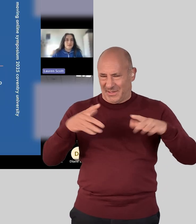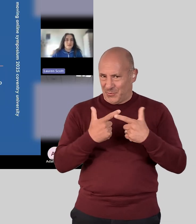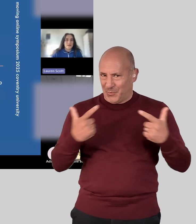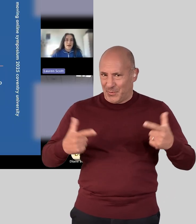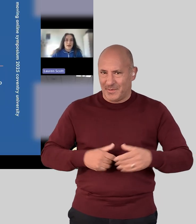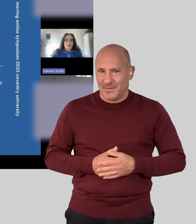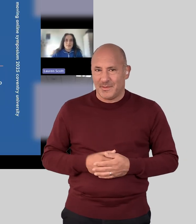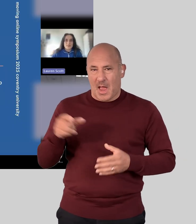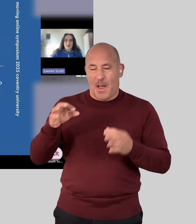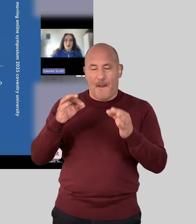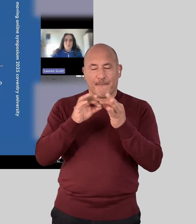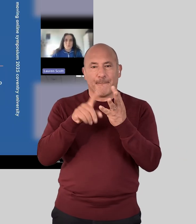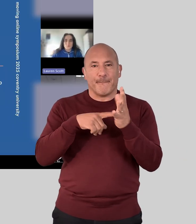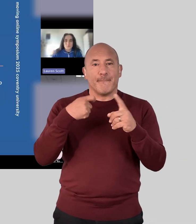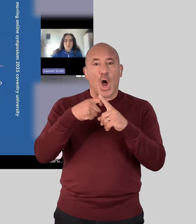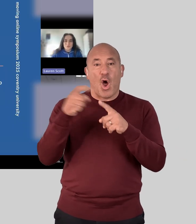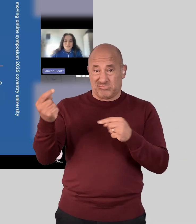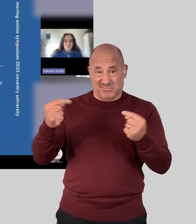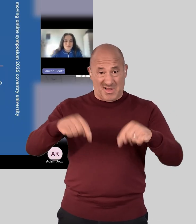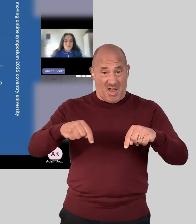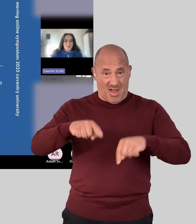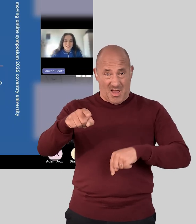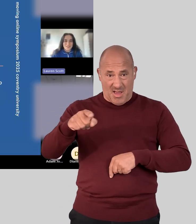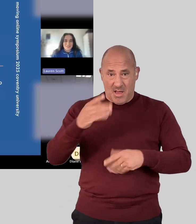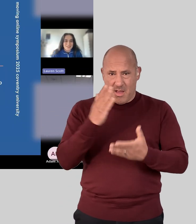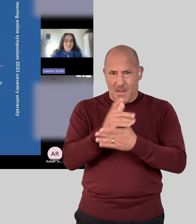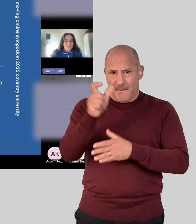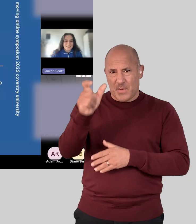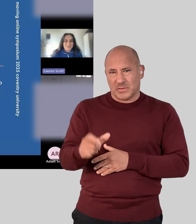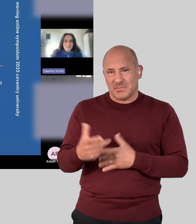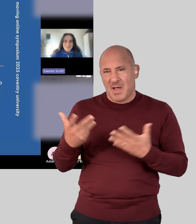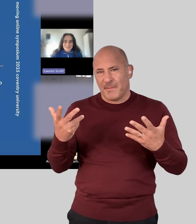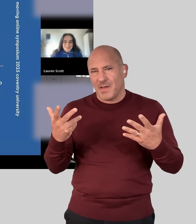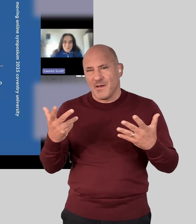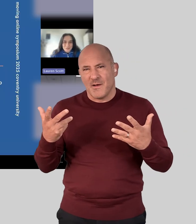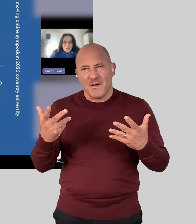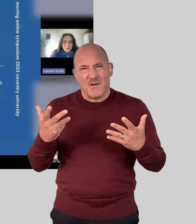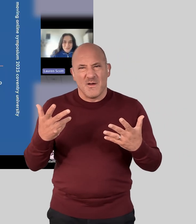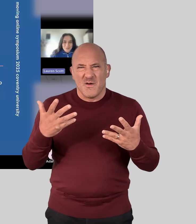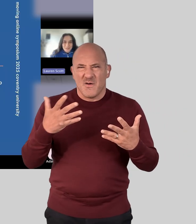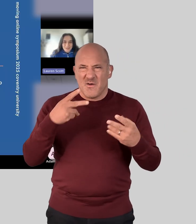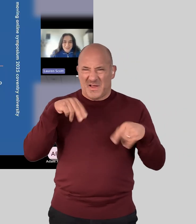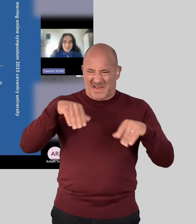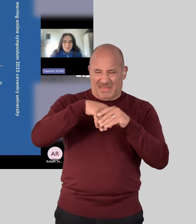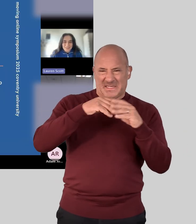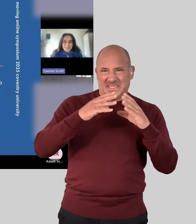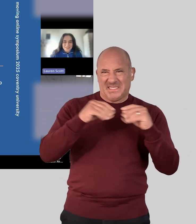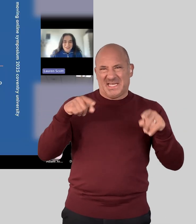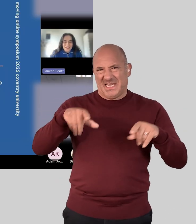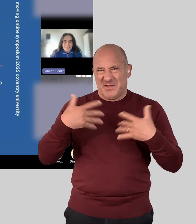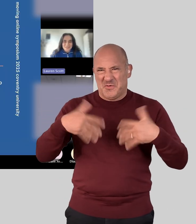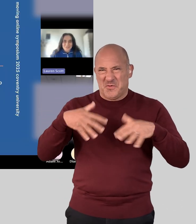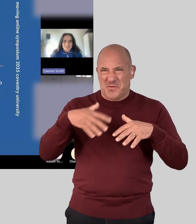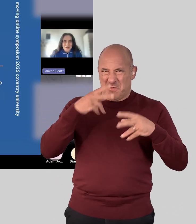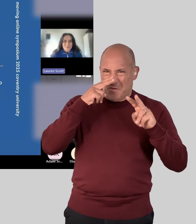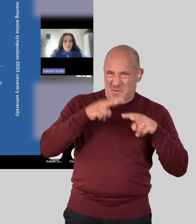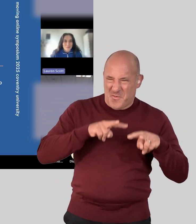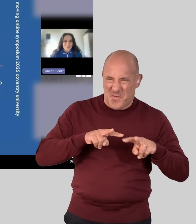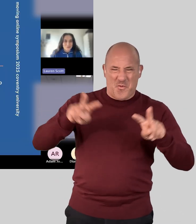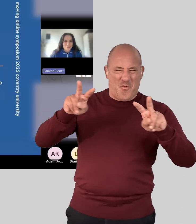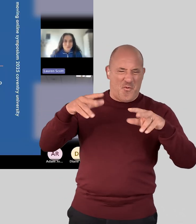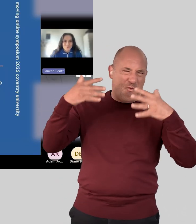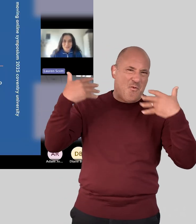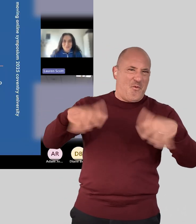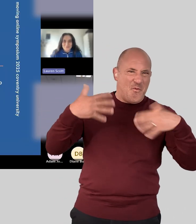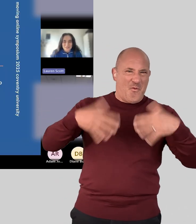scene. And Brooke, who's in the room, is actually someone who is, I guess you could say, a